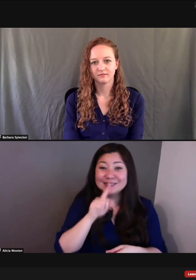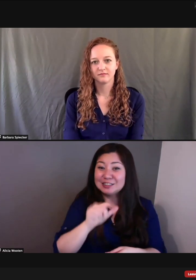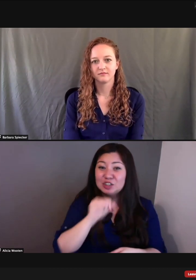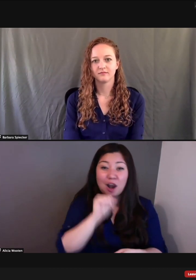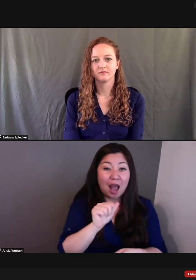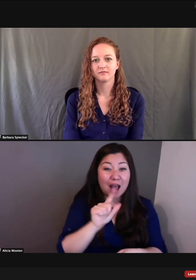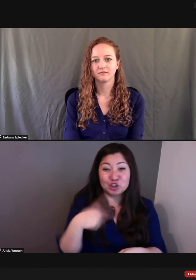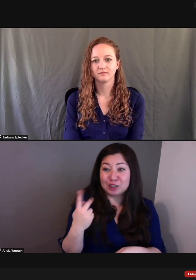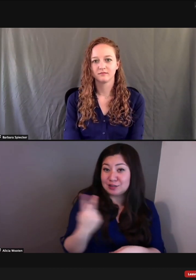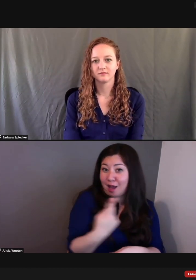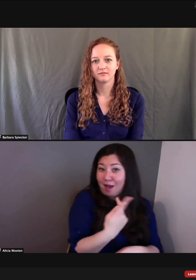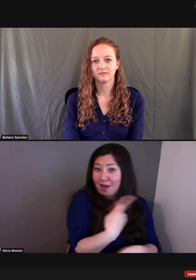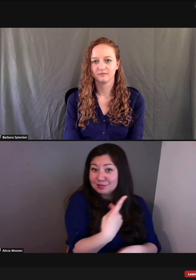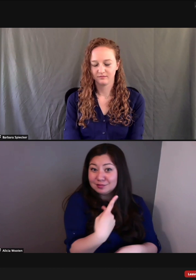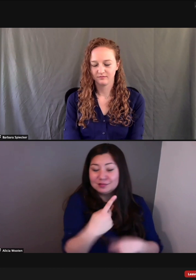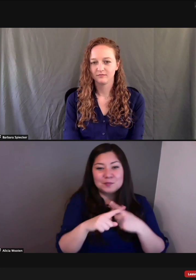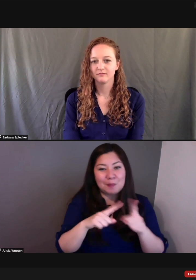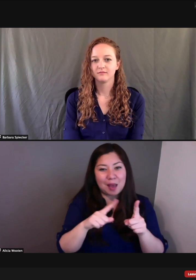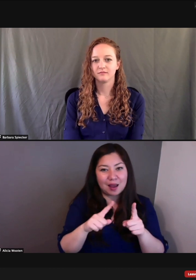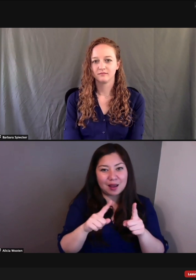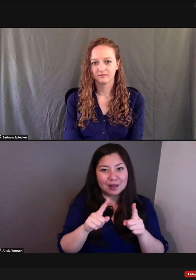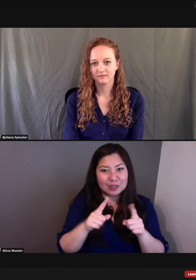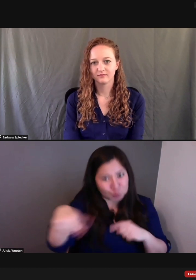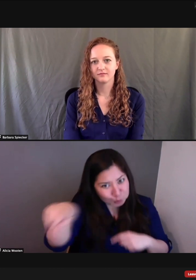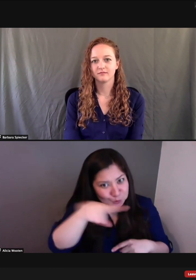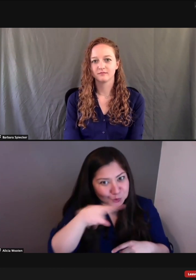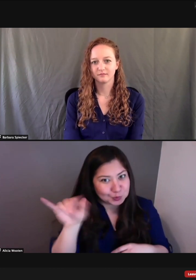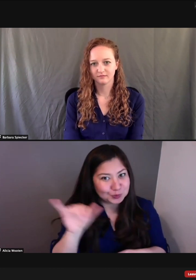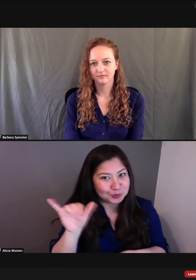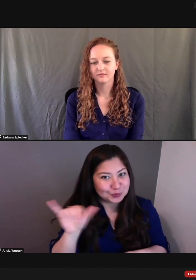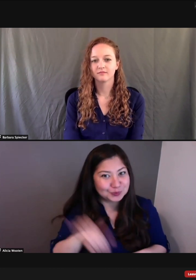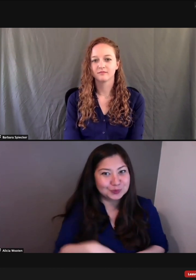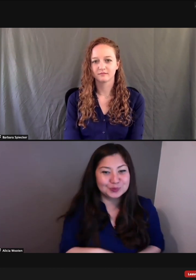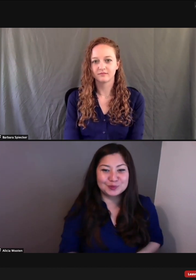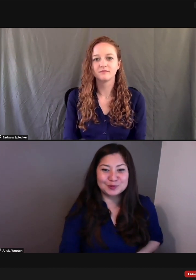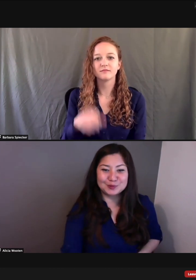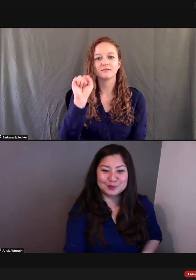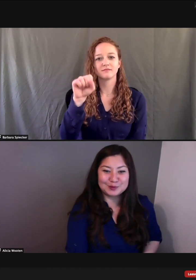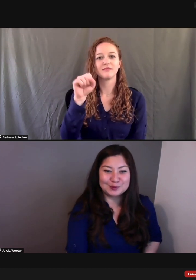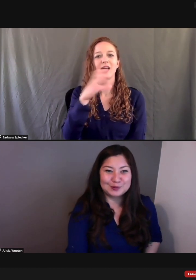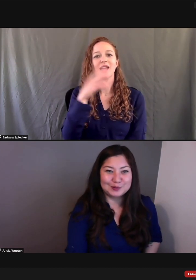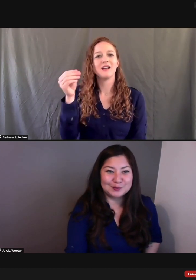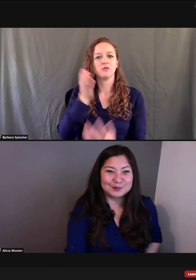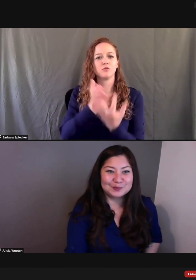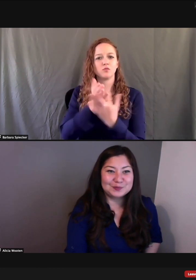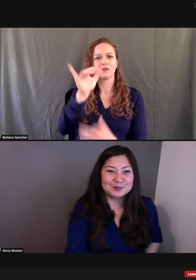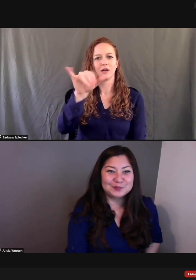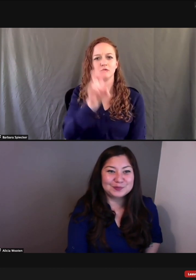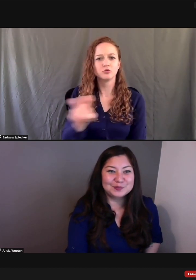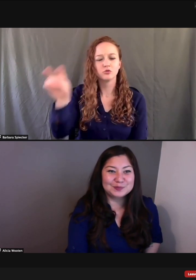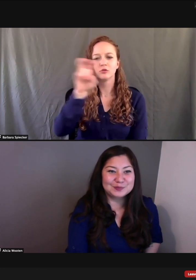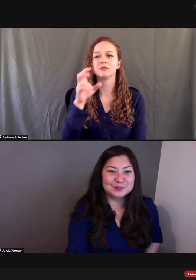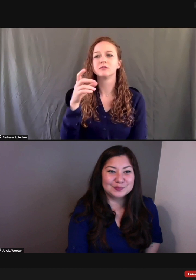So one great quote from one dictionary in the community, ASL STEM Forum,